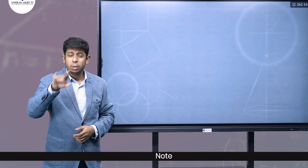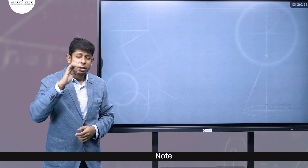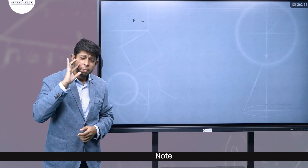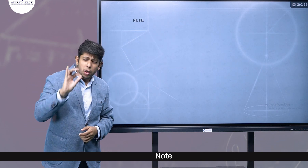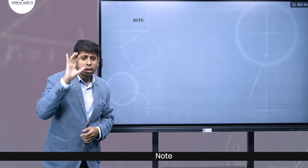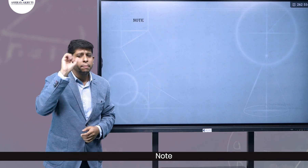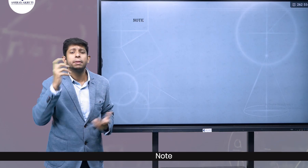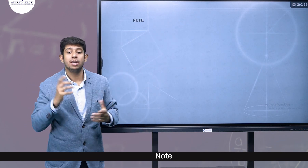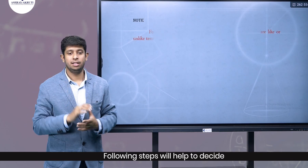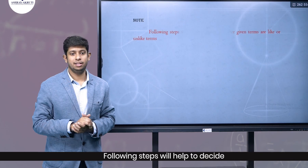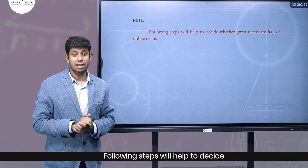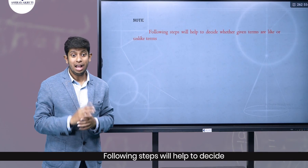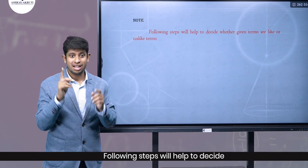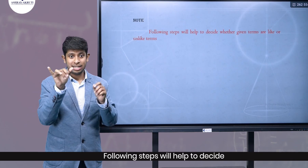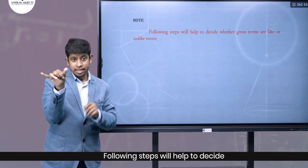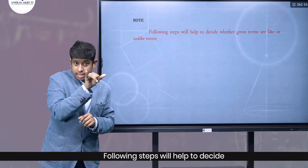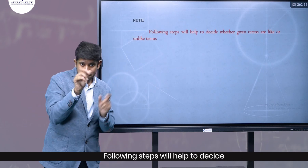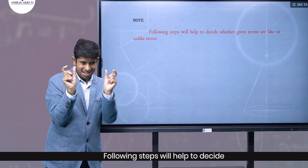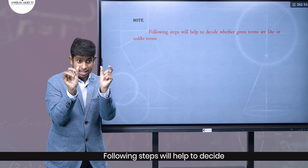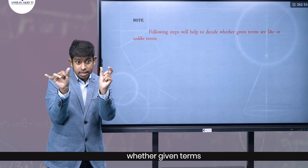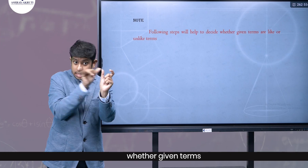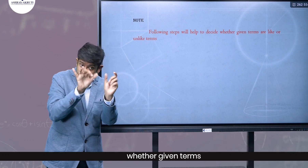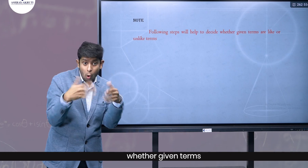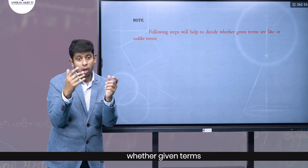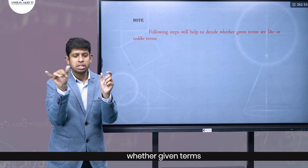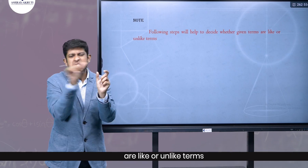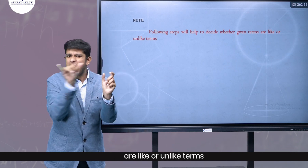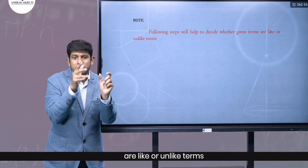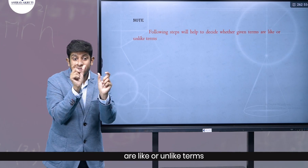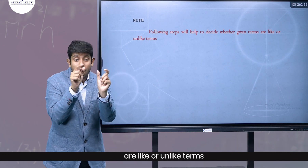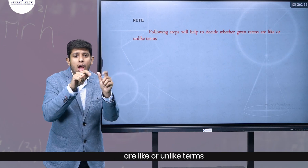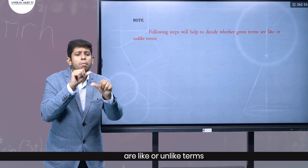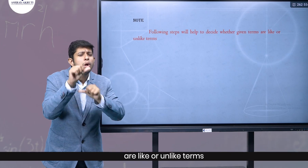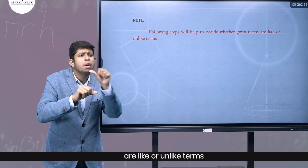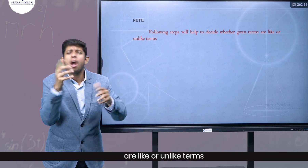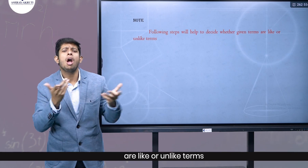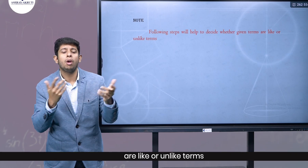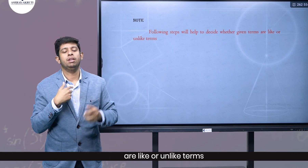Note: following steps will help to decide whether given terms are like or unlike terms.